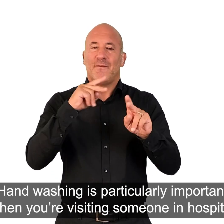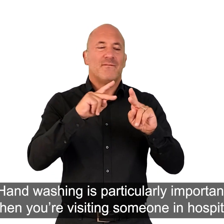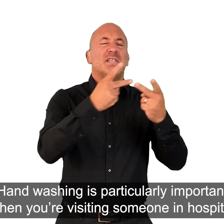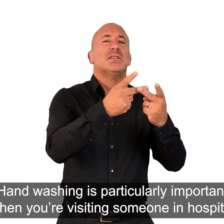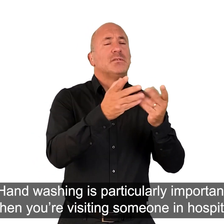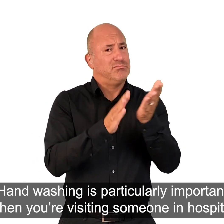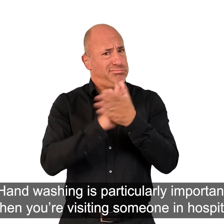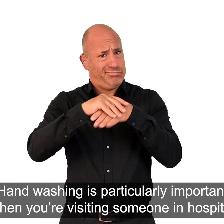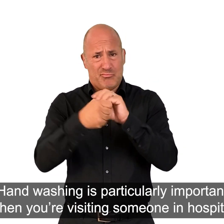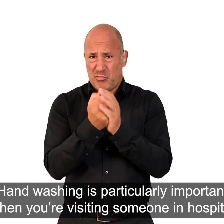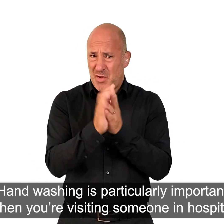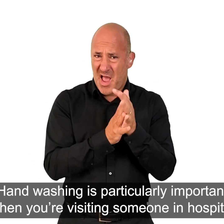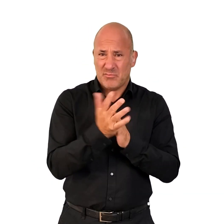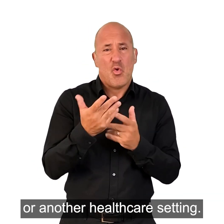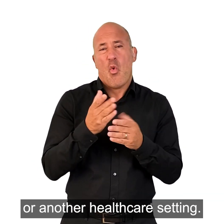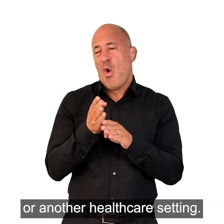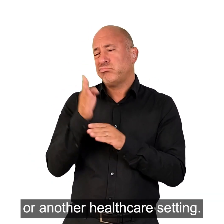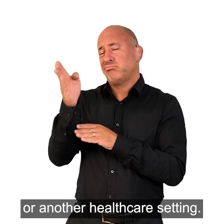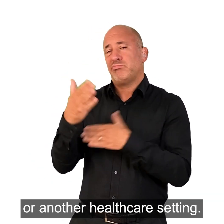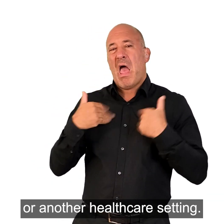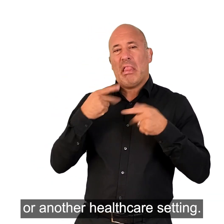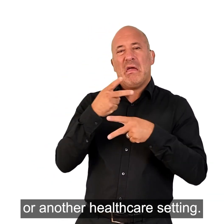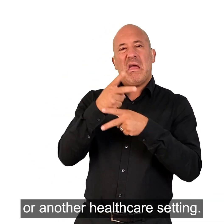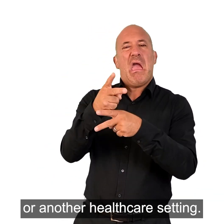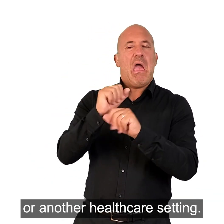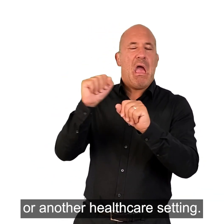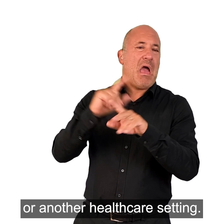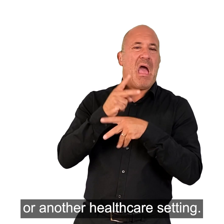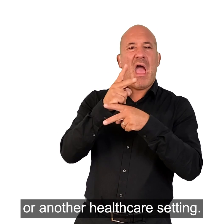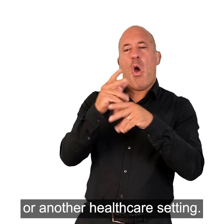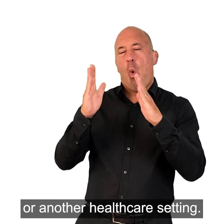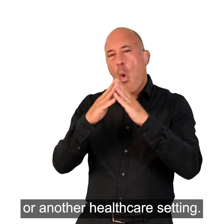particularly important when you're visiting someone in hospital or another healthcare setting.